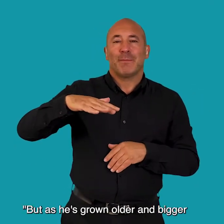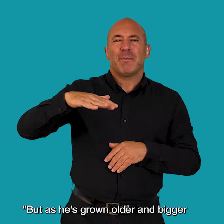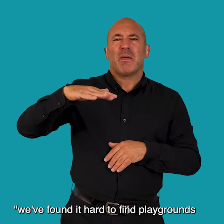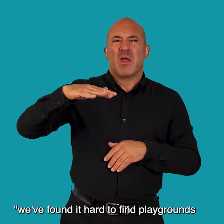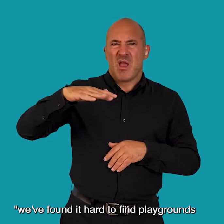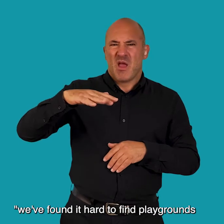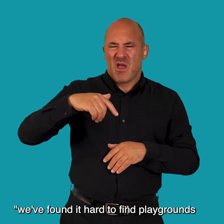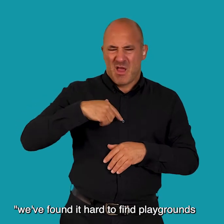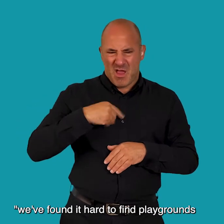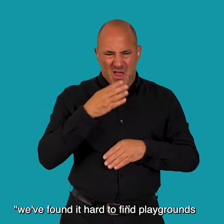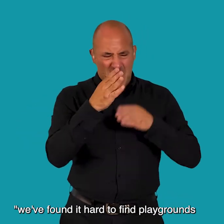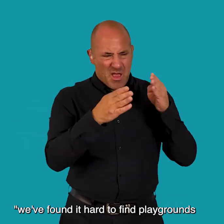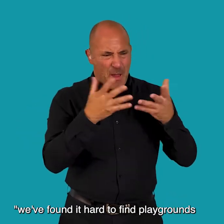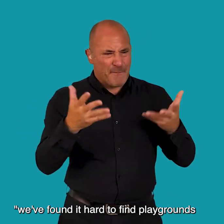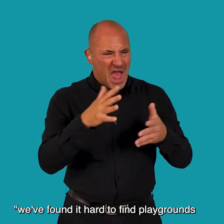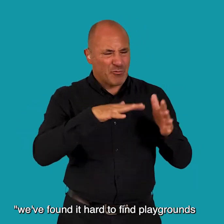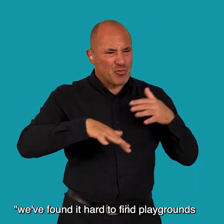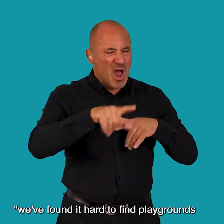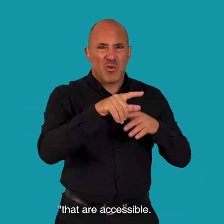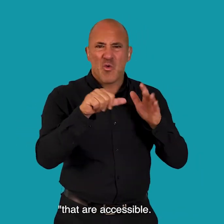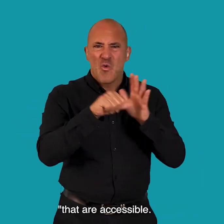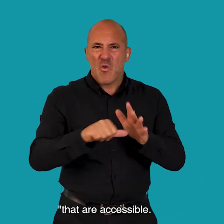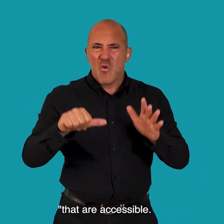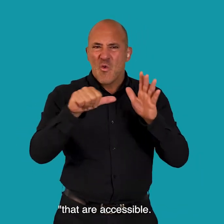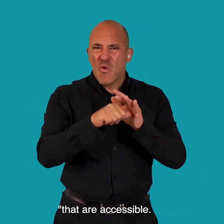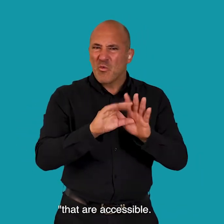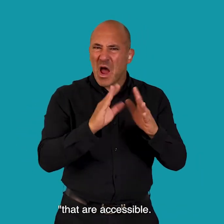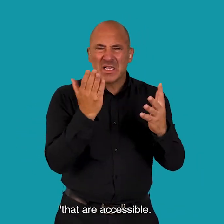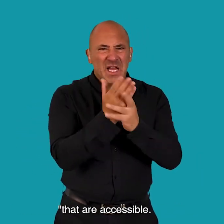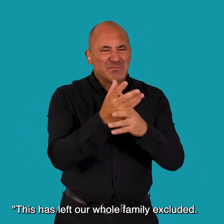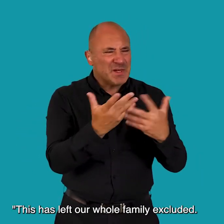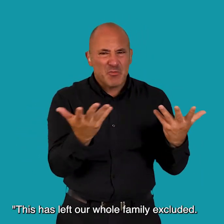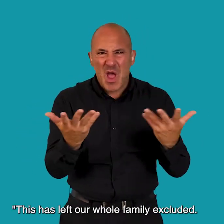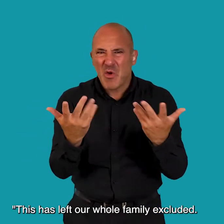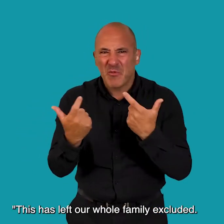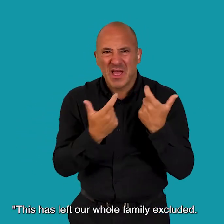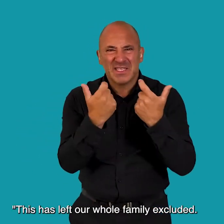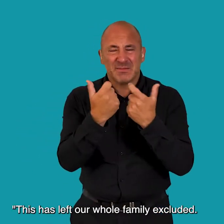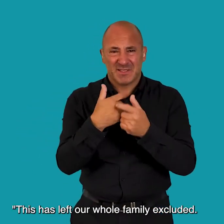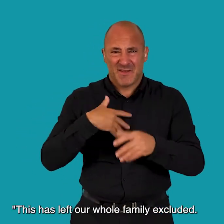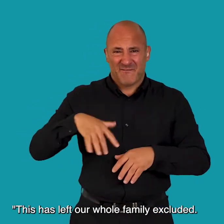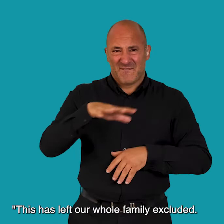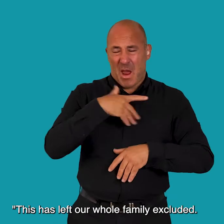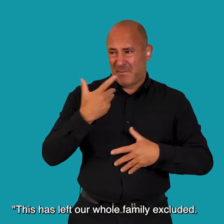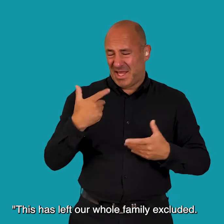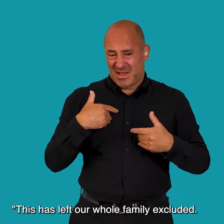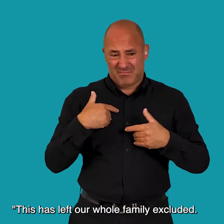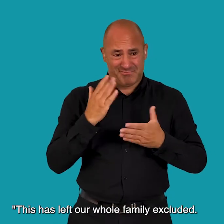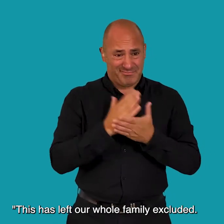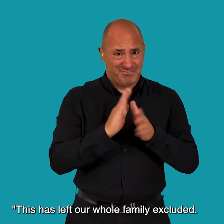bigger, we found it hard to find playgrounds that are accessible. This has left our whole family excluded.